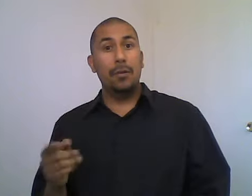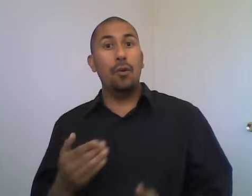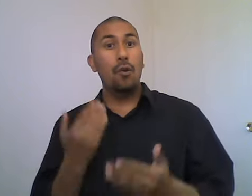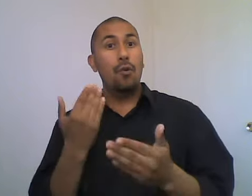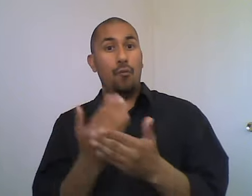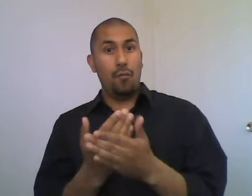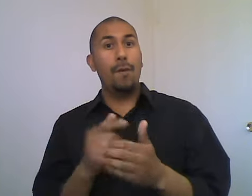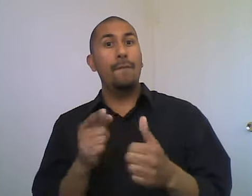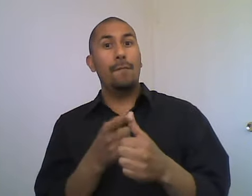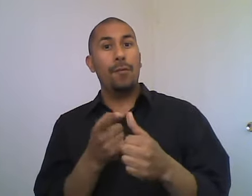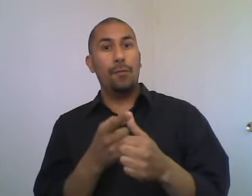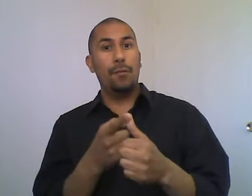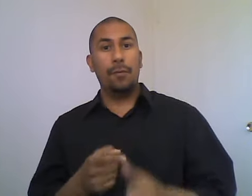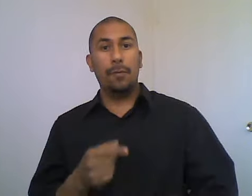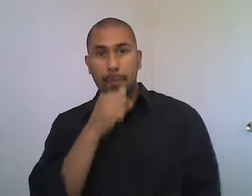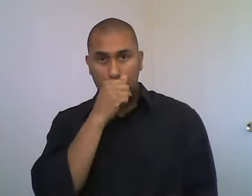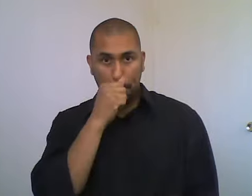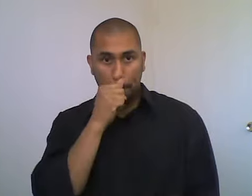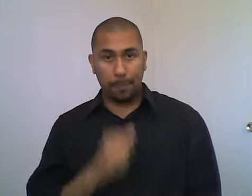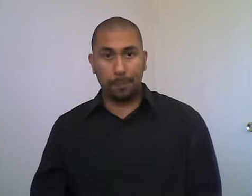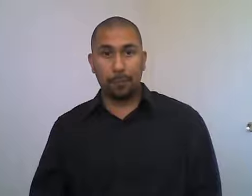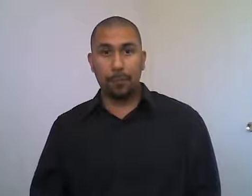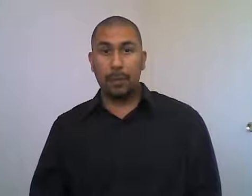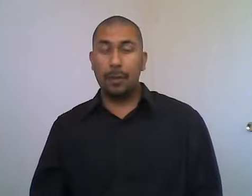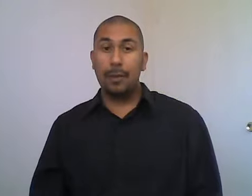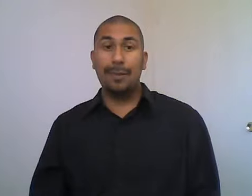That's part of the challenge and the fun of sailing.